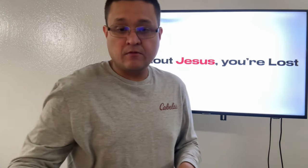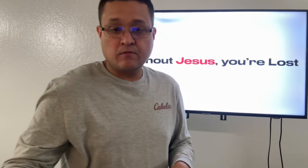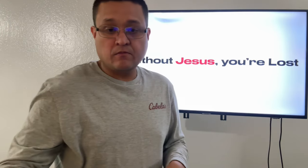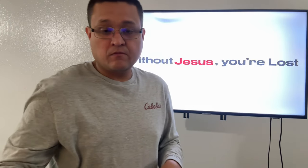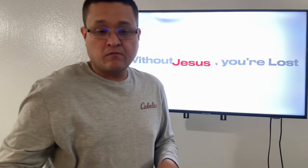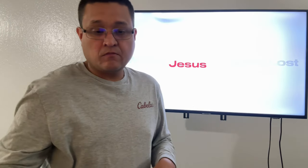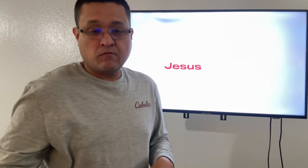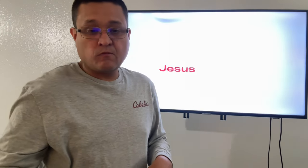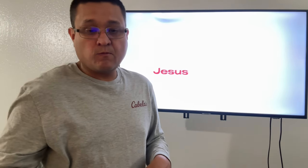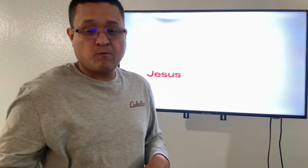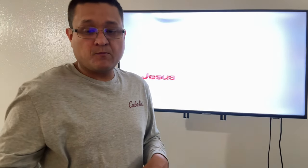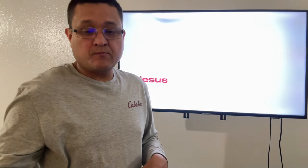this.